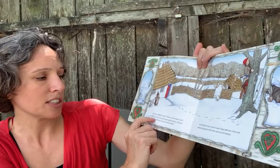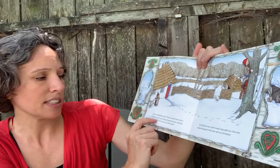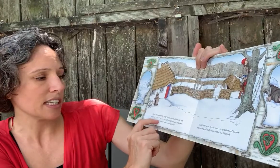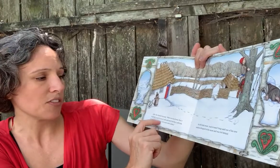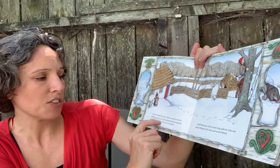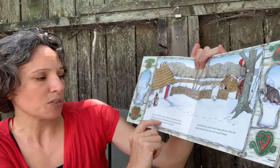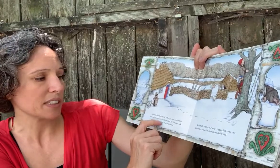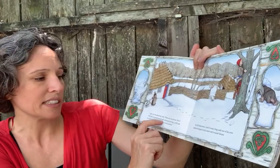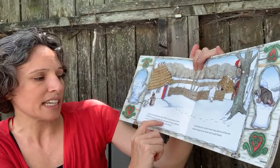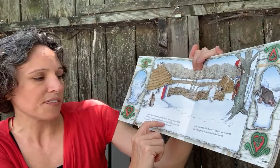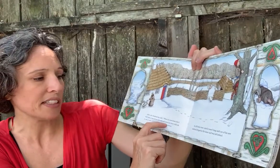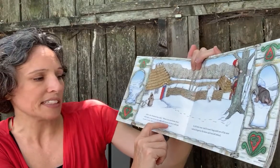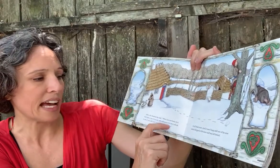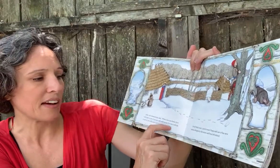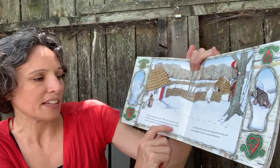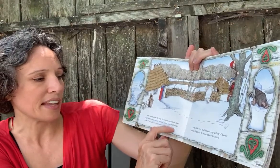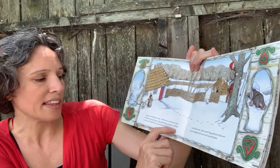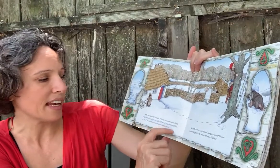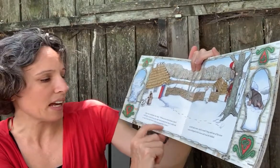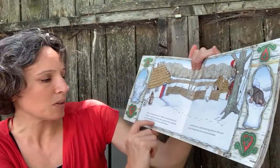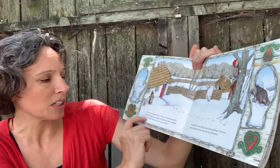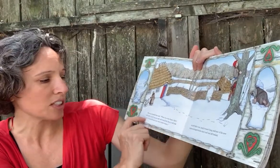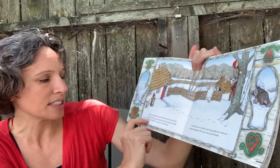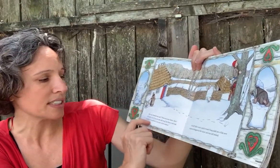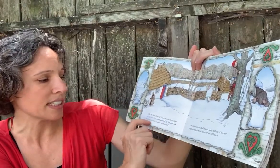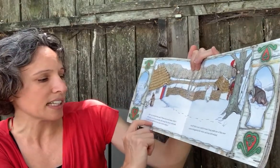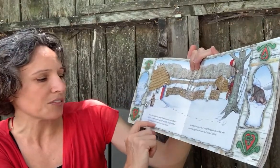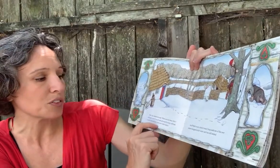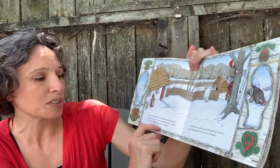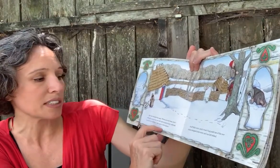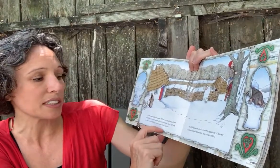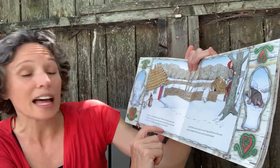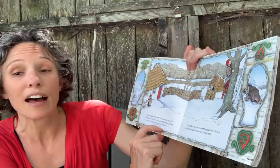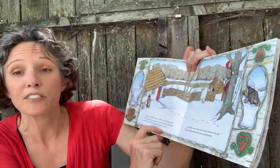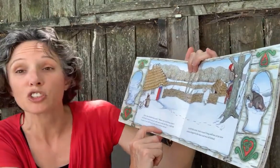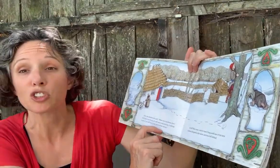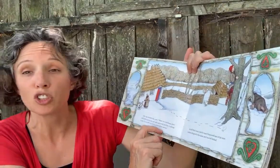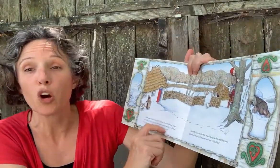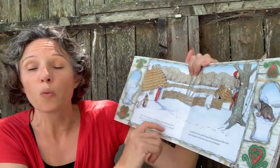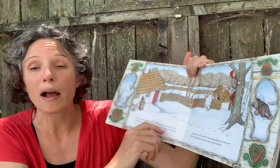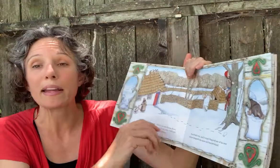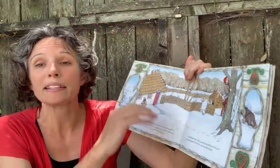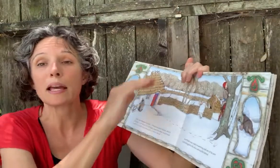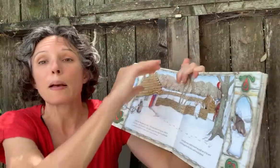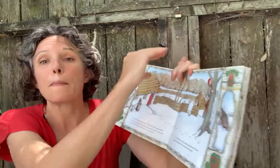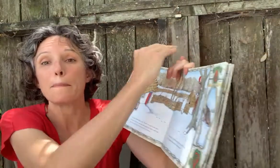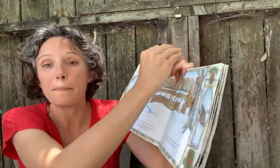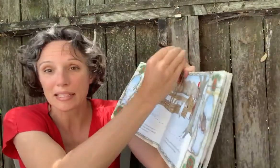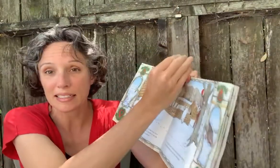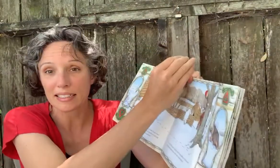see if you are safe and sound, and then I will look to see if you still have your snow white